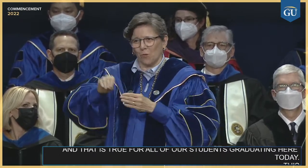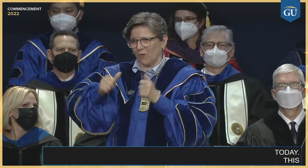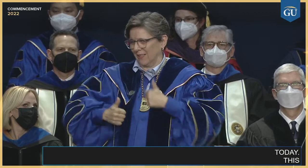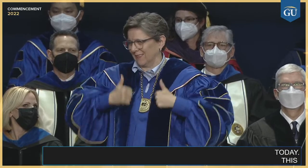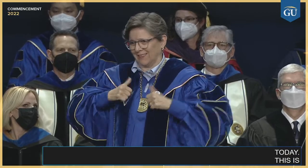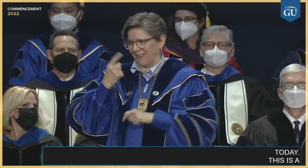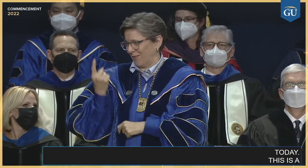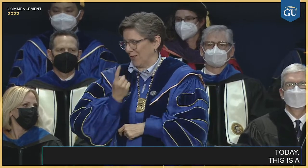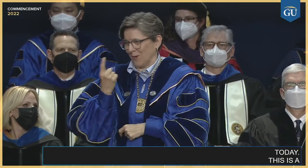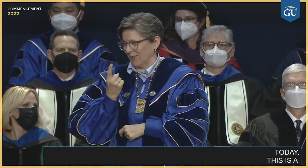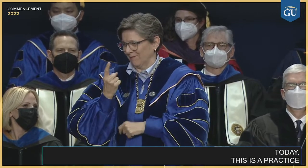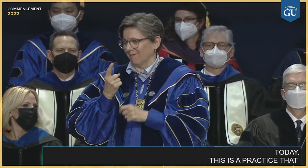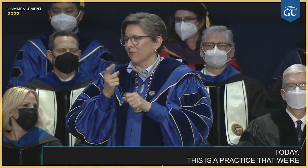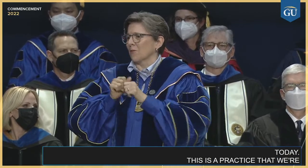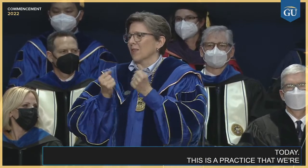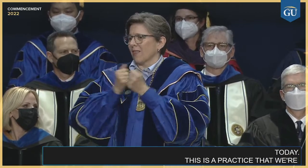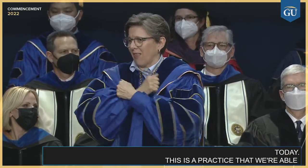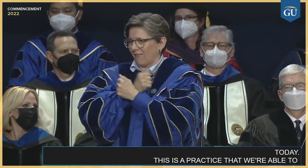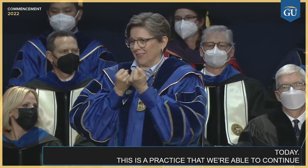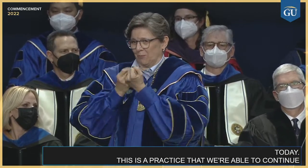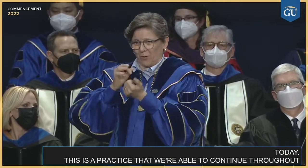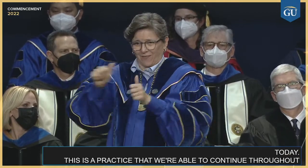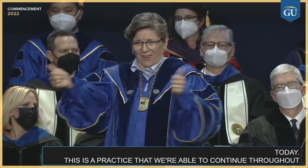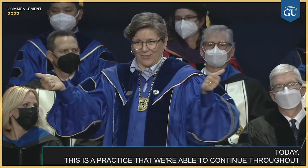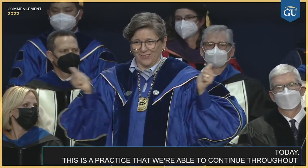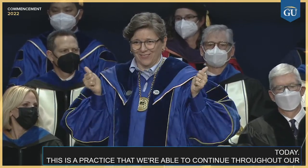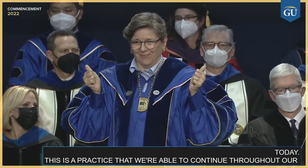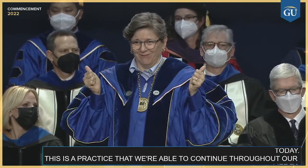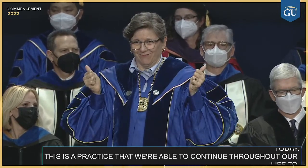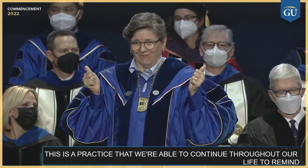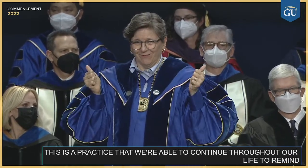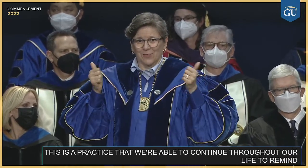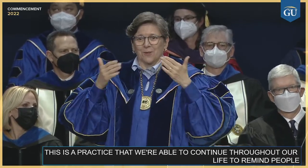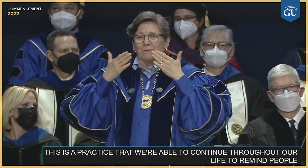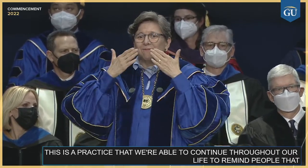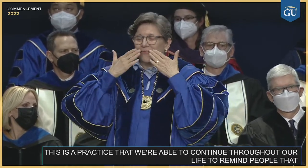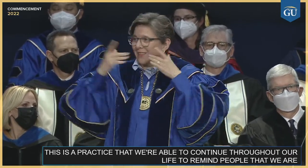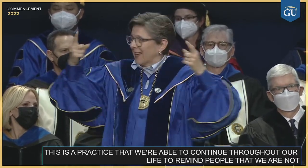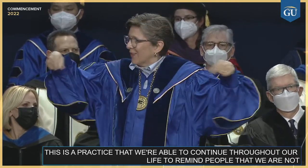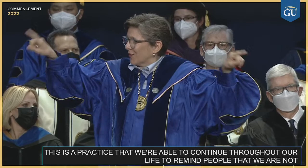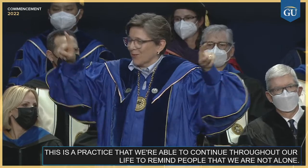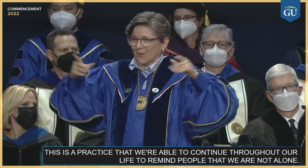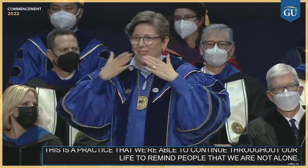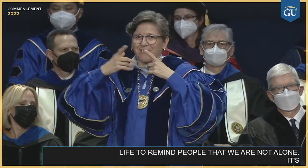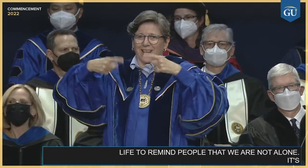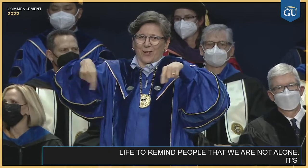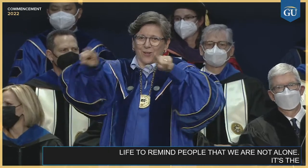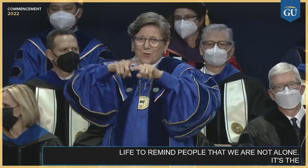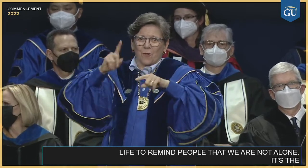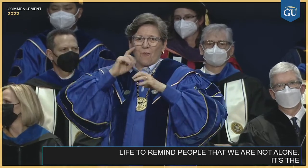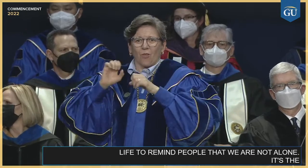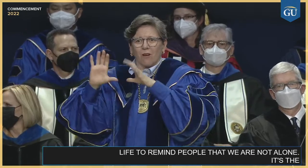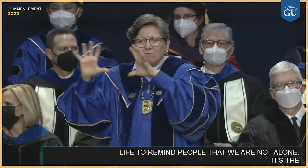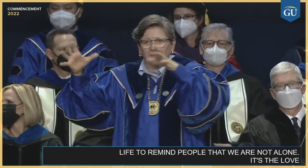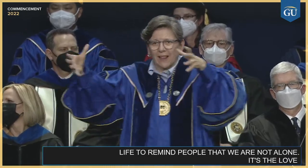to remind people that we are not alone. It's the love and support from others that is what is most important. So thank you